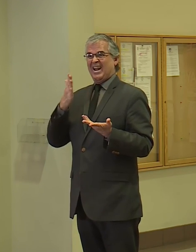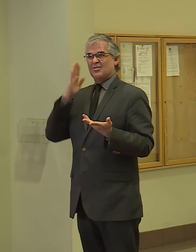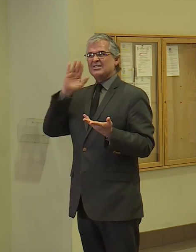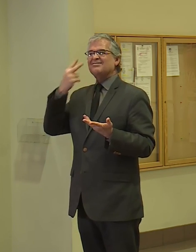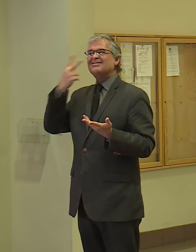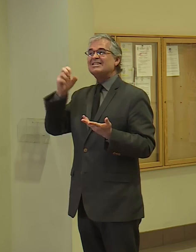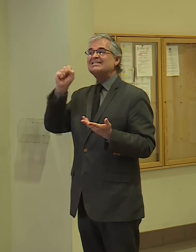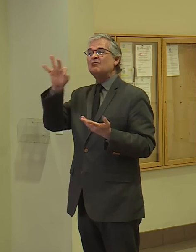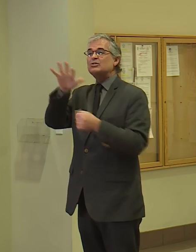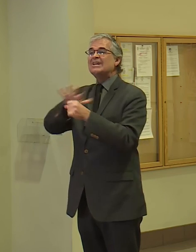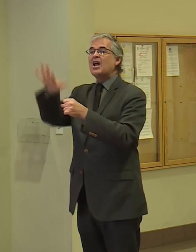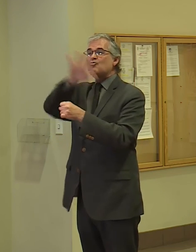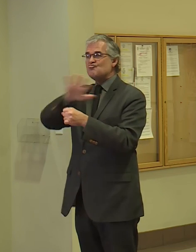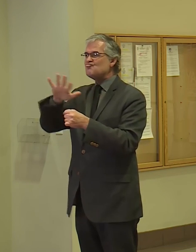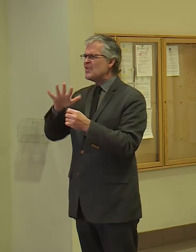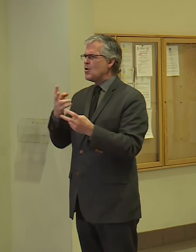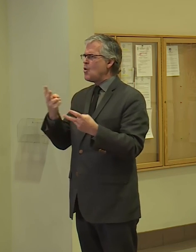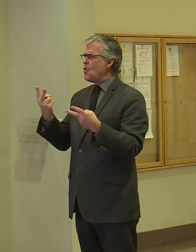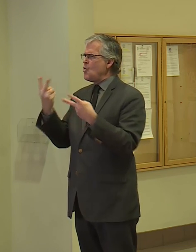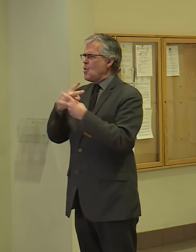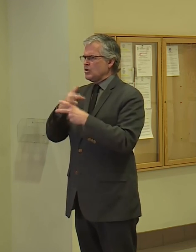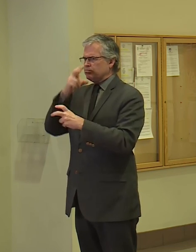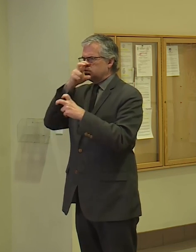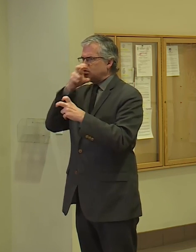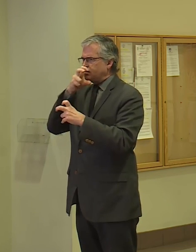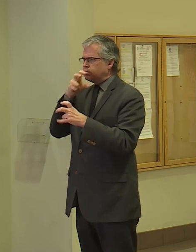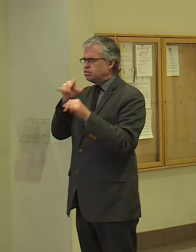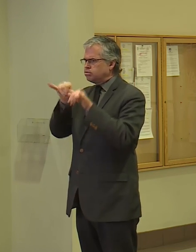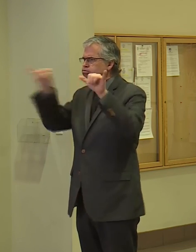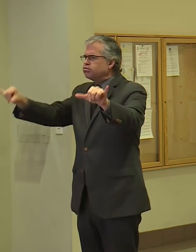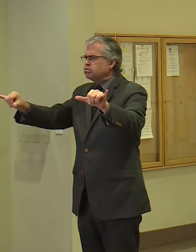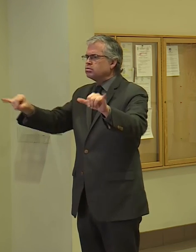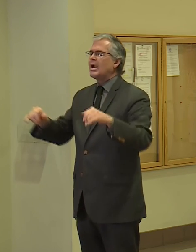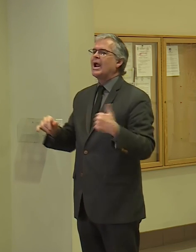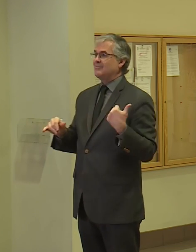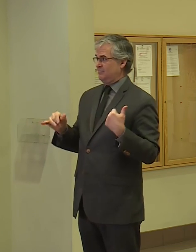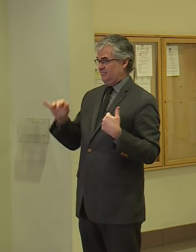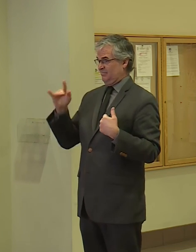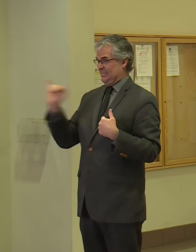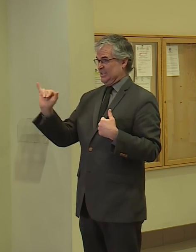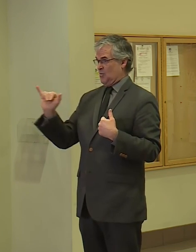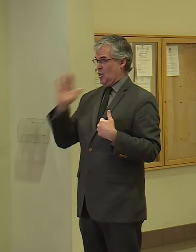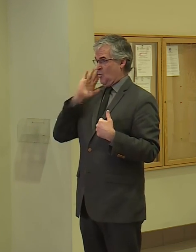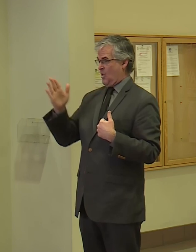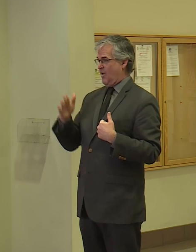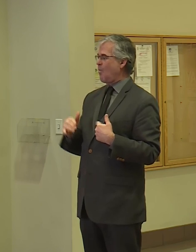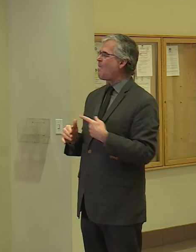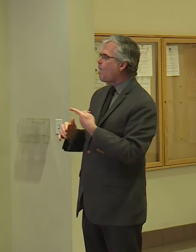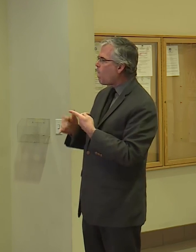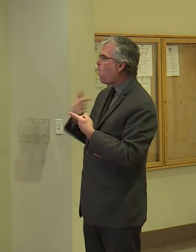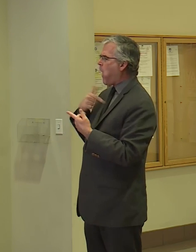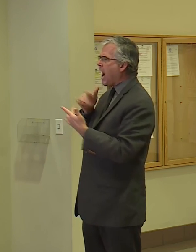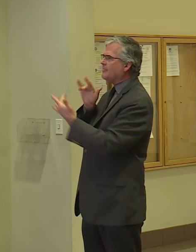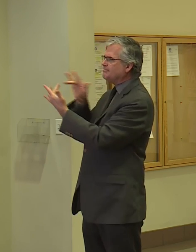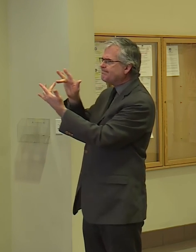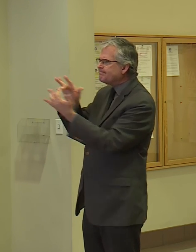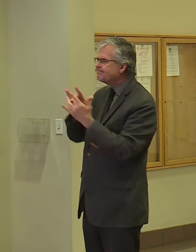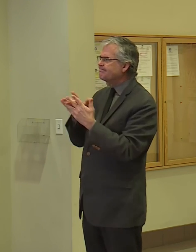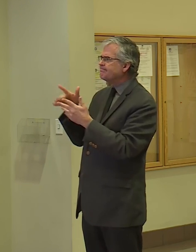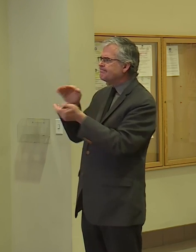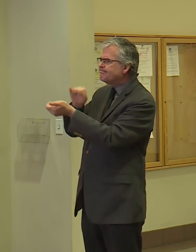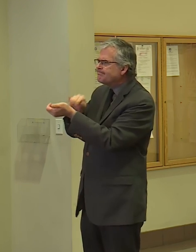these are the measures that I was advised by the medical professionals that we contacted that we hope we can get a handle on the spread of